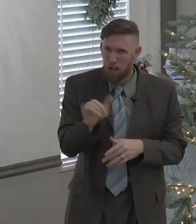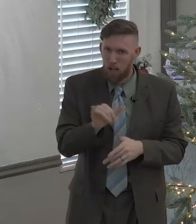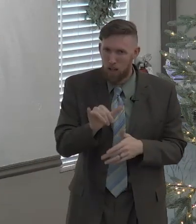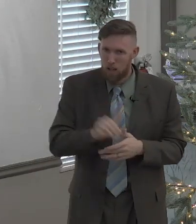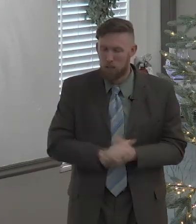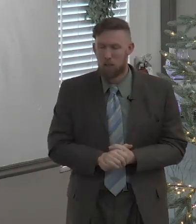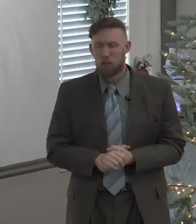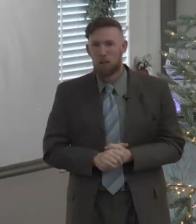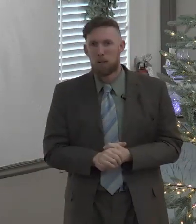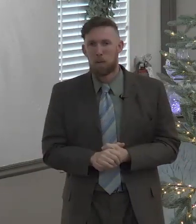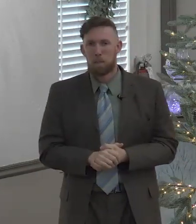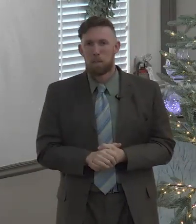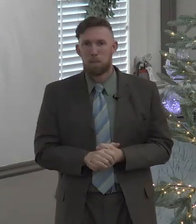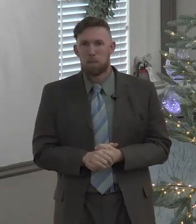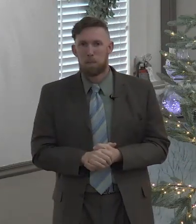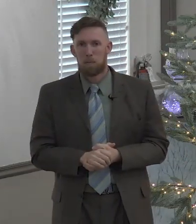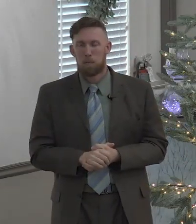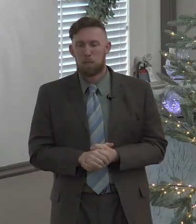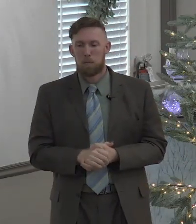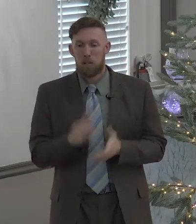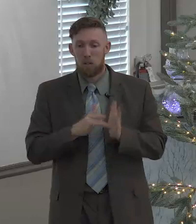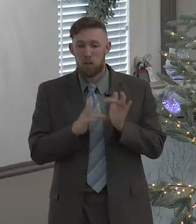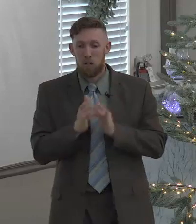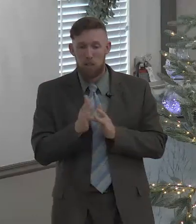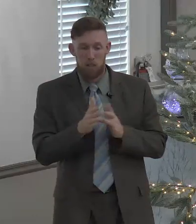Jesus identified it.